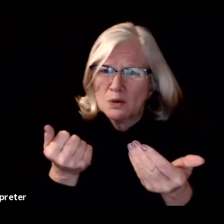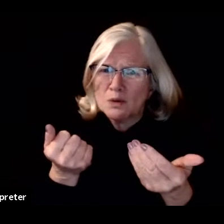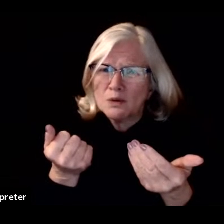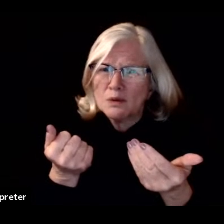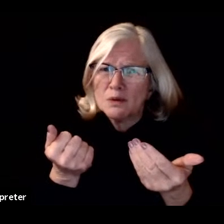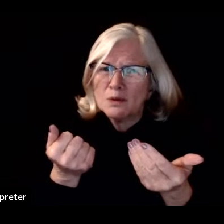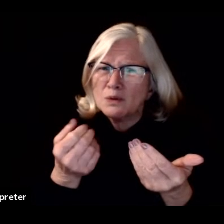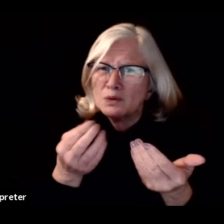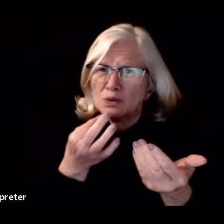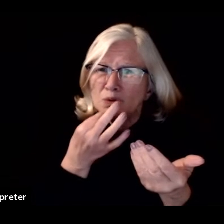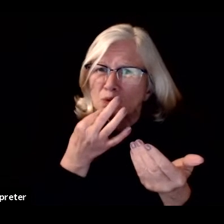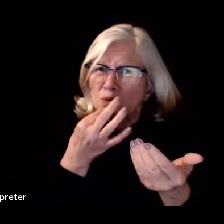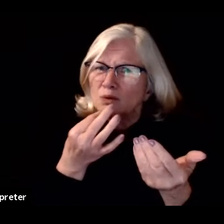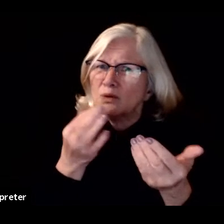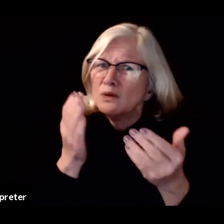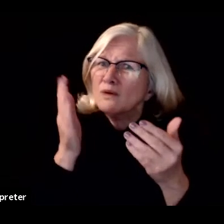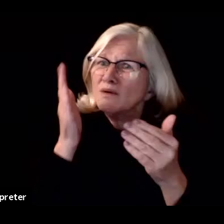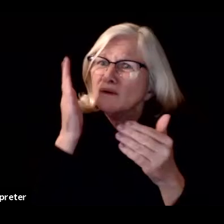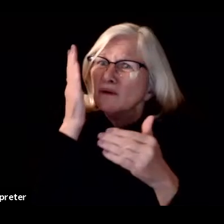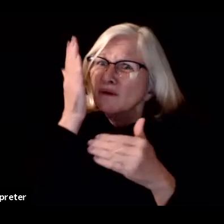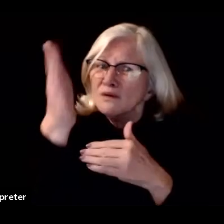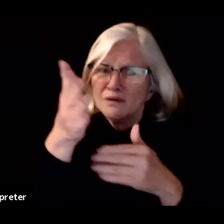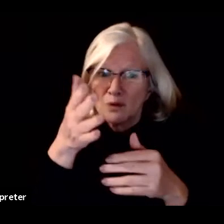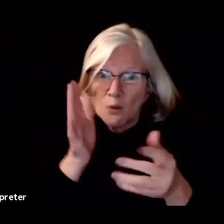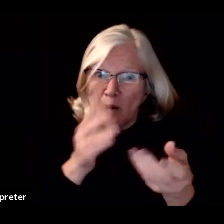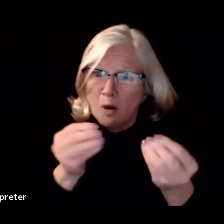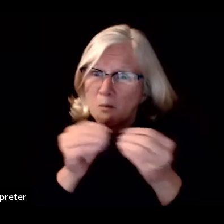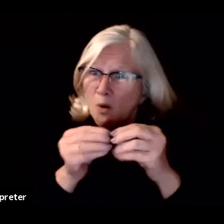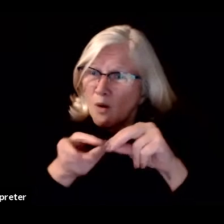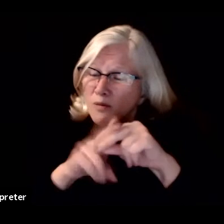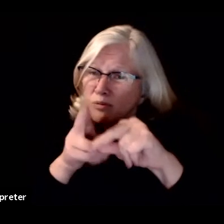this realistically look like if we go into that red zone?